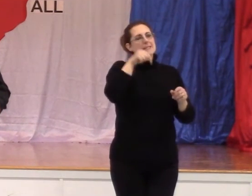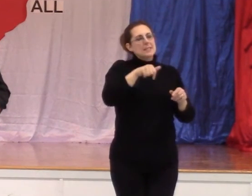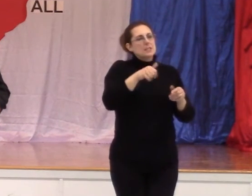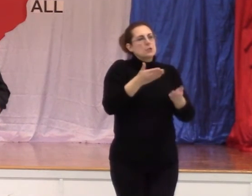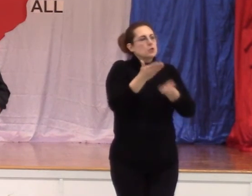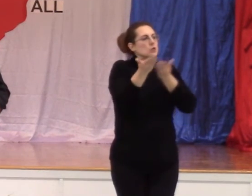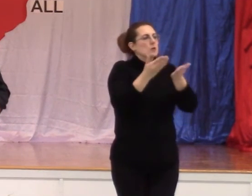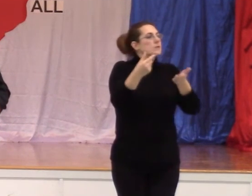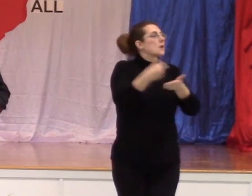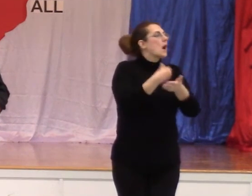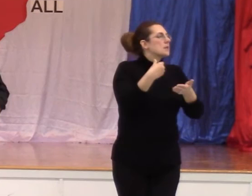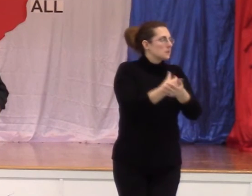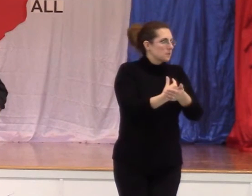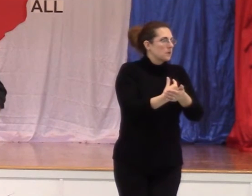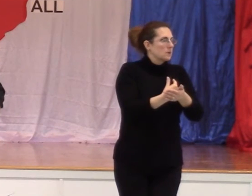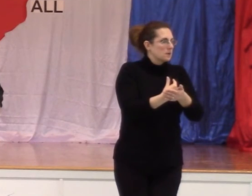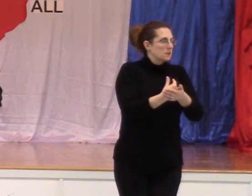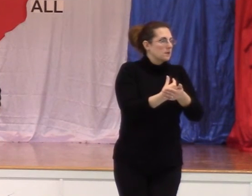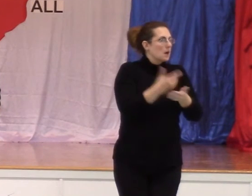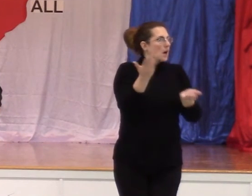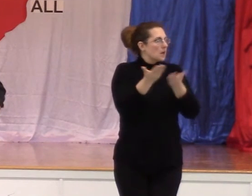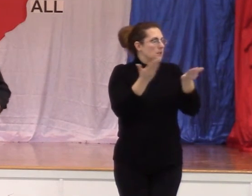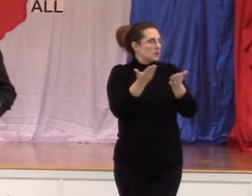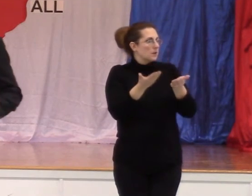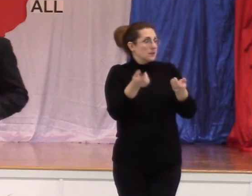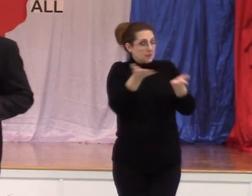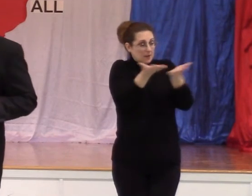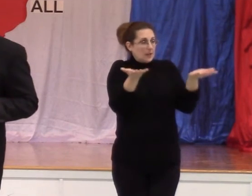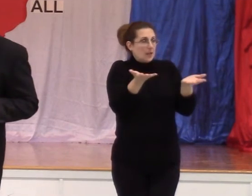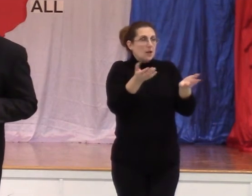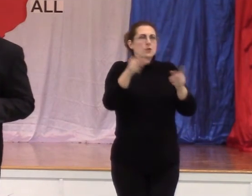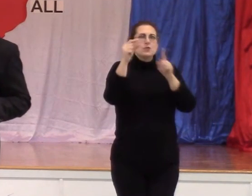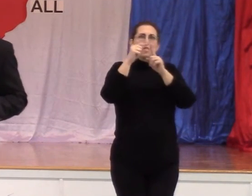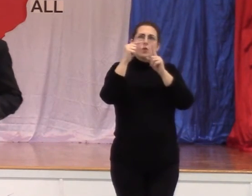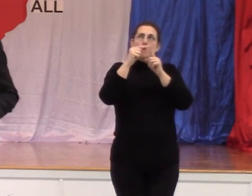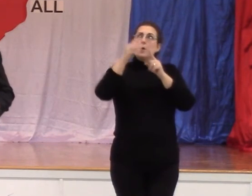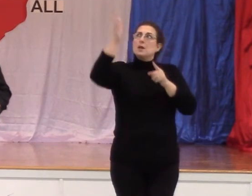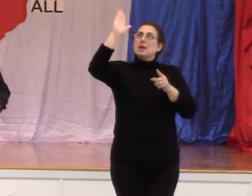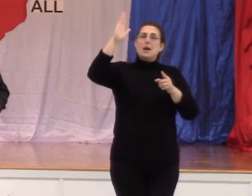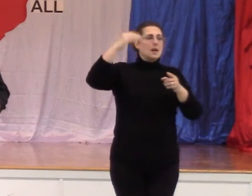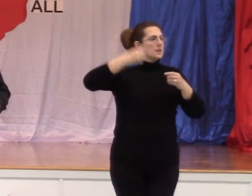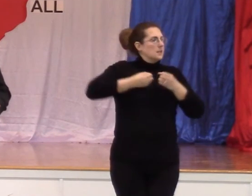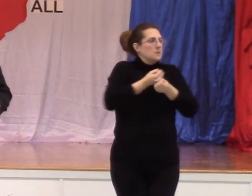Okay? Our services exist so that the Word of God would have free course among us.